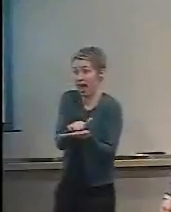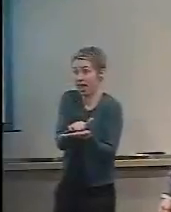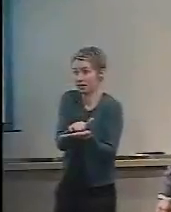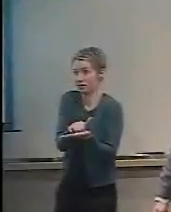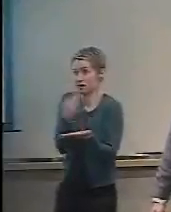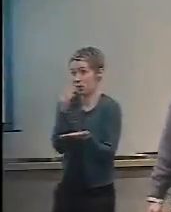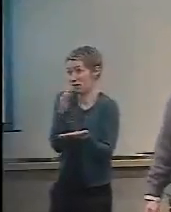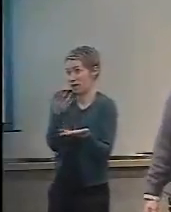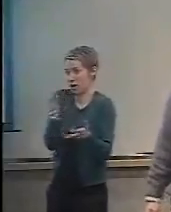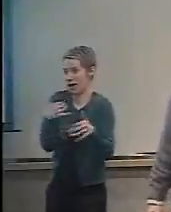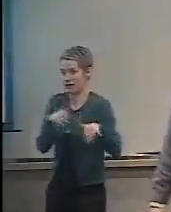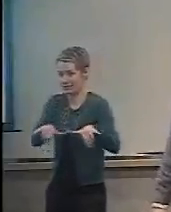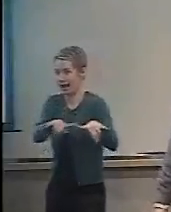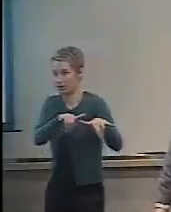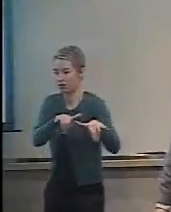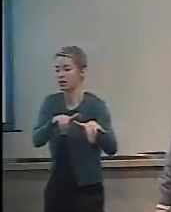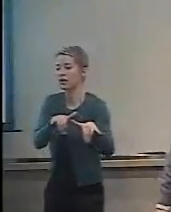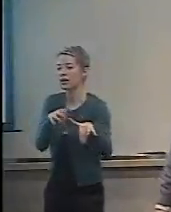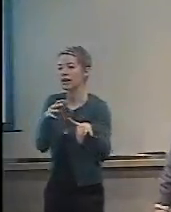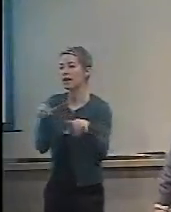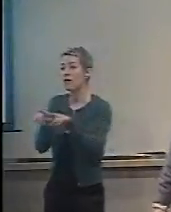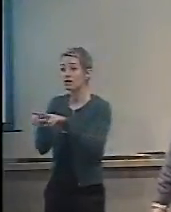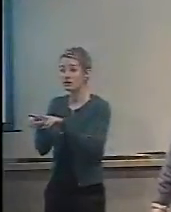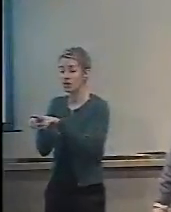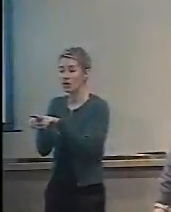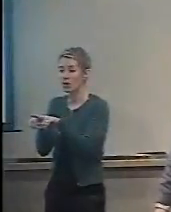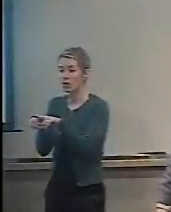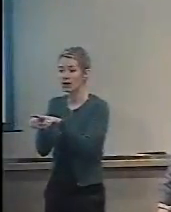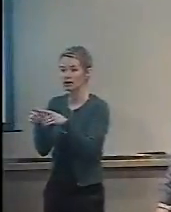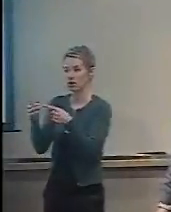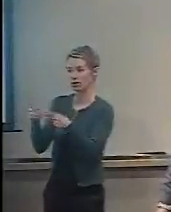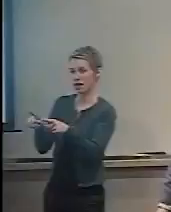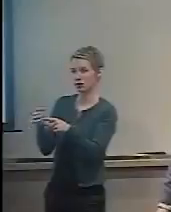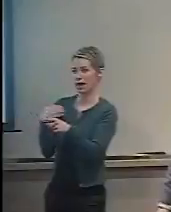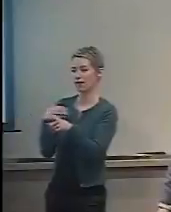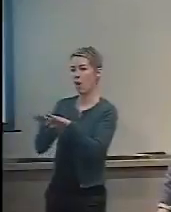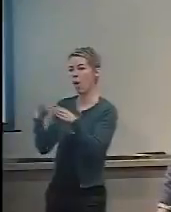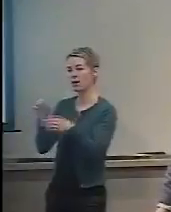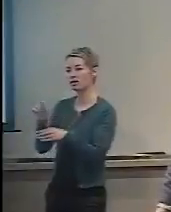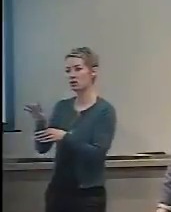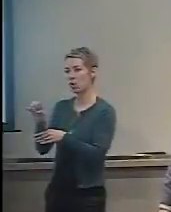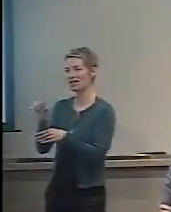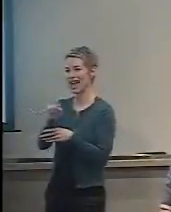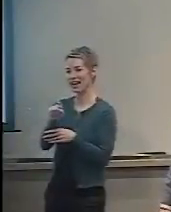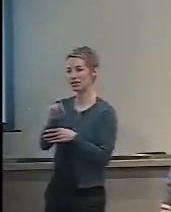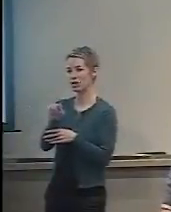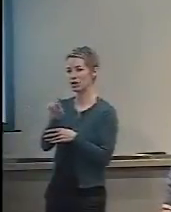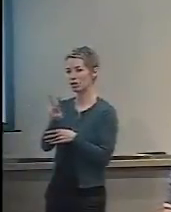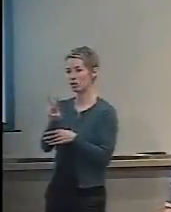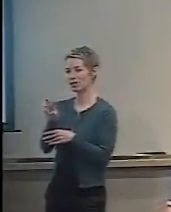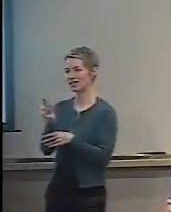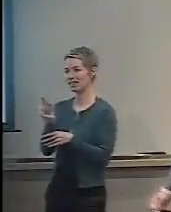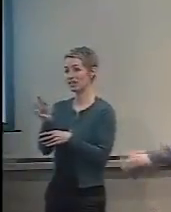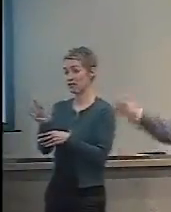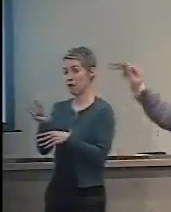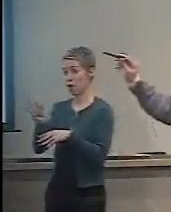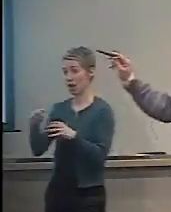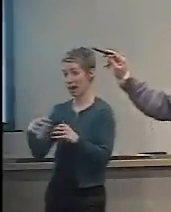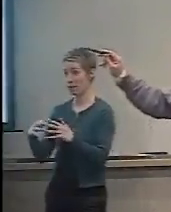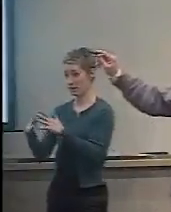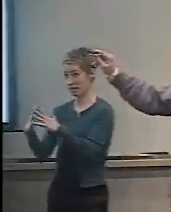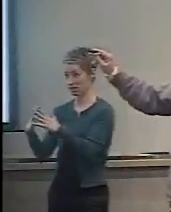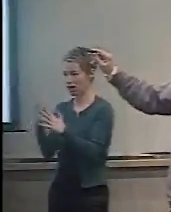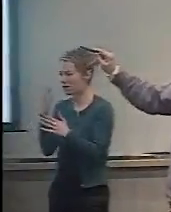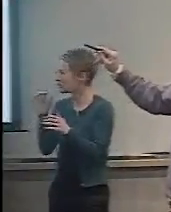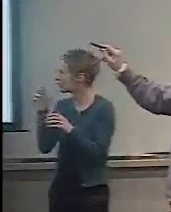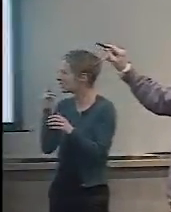there is a standard. Furthermore, it turned out there was this open source X264 implementation. I don't know if you can read the